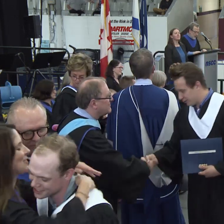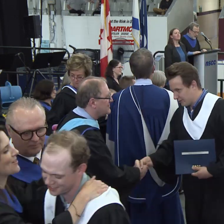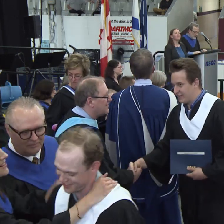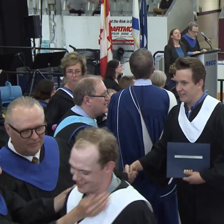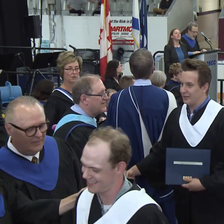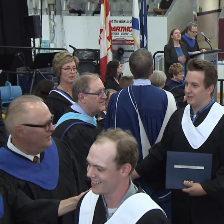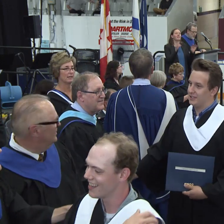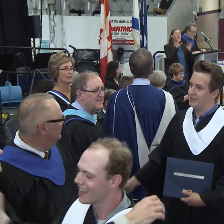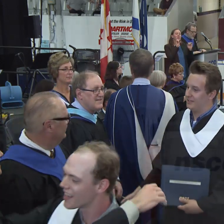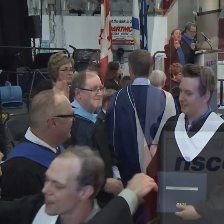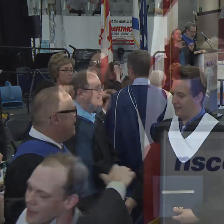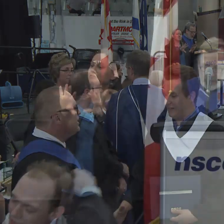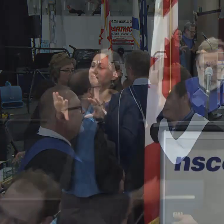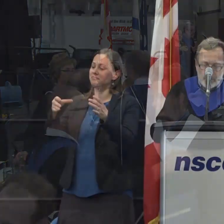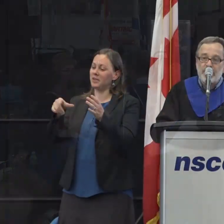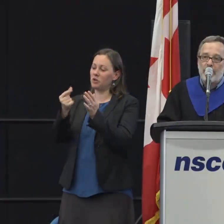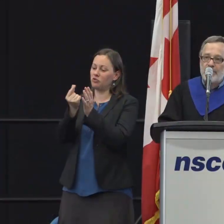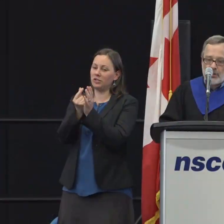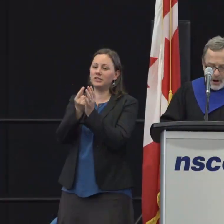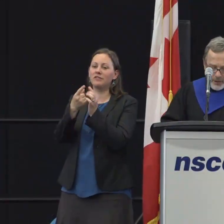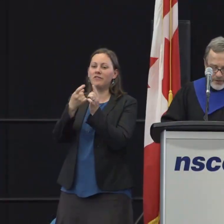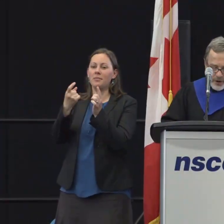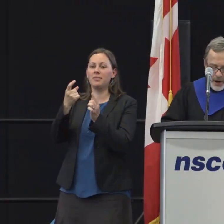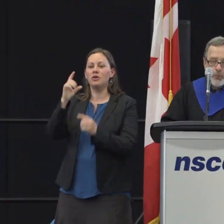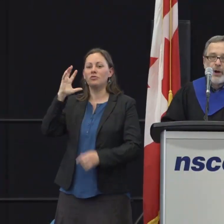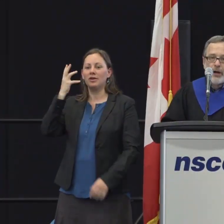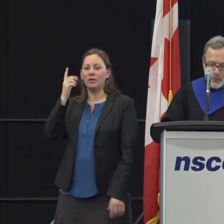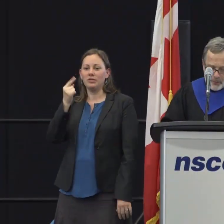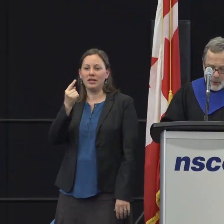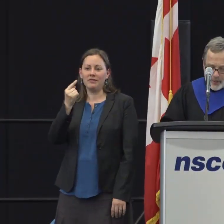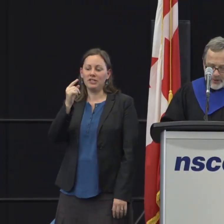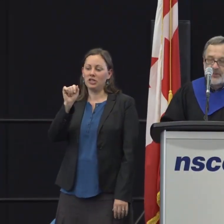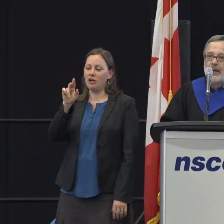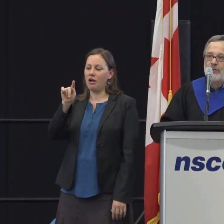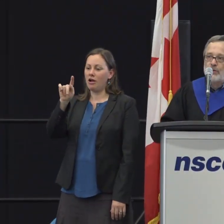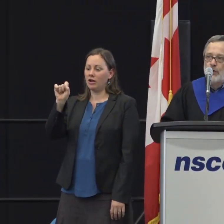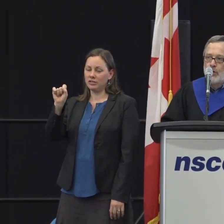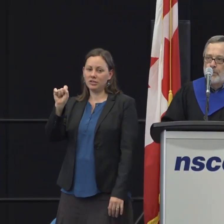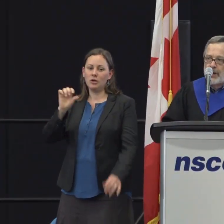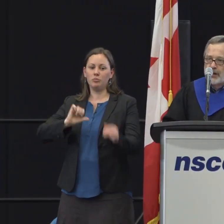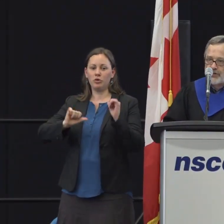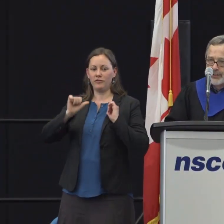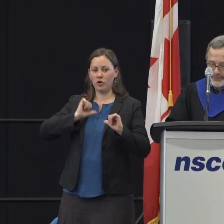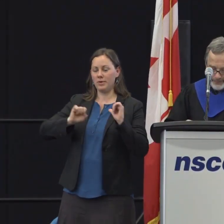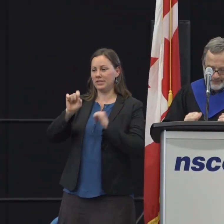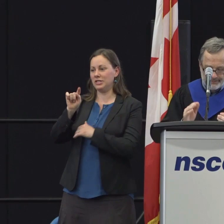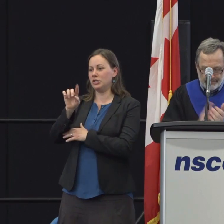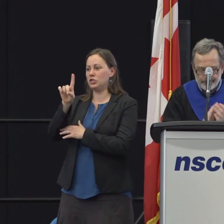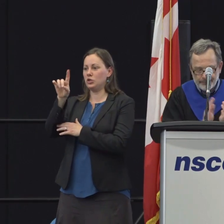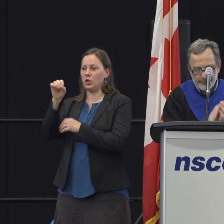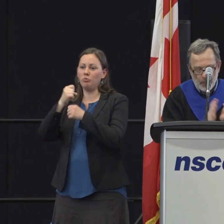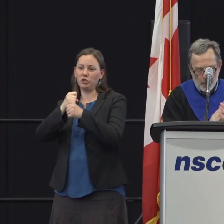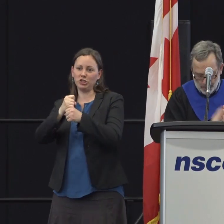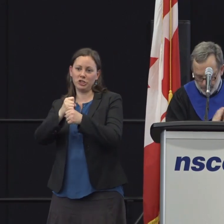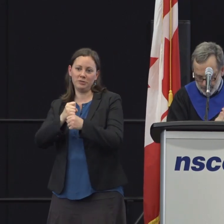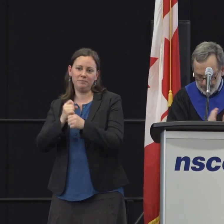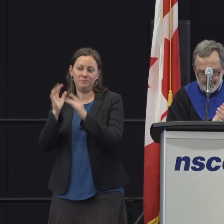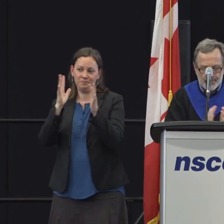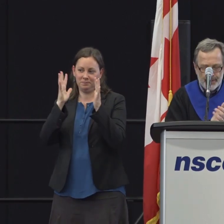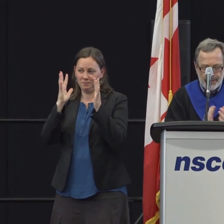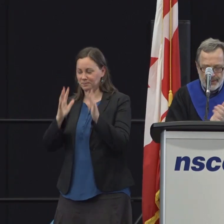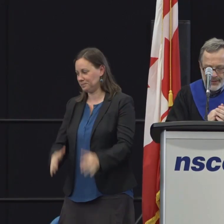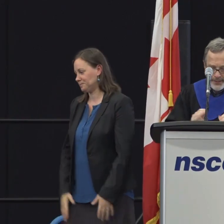Mr. President, the graduates in Radio and Television Arts, Radio Performance, and Studio Production.